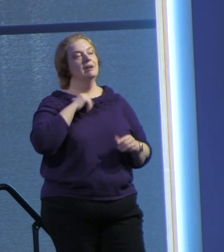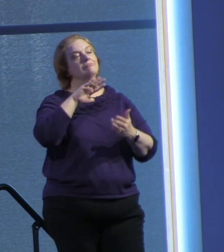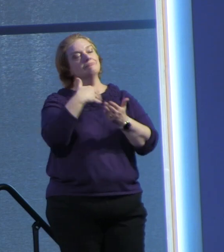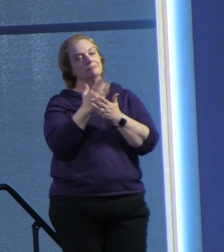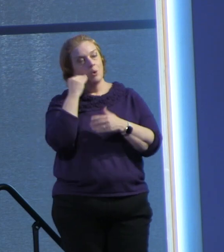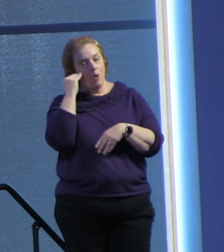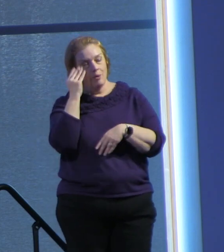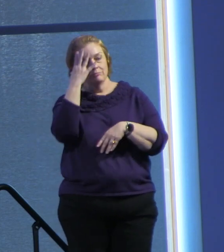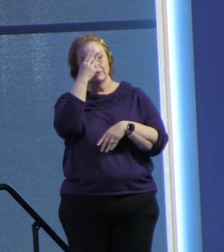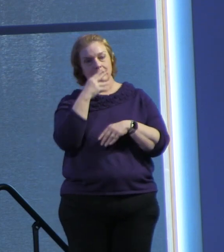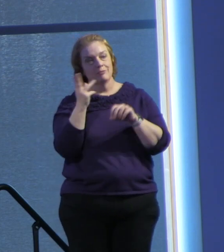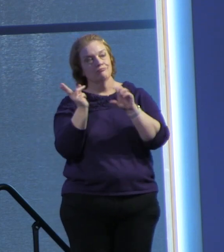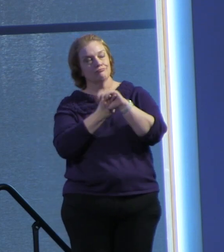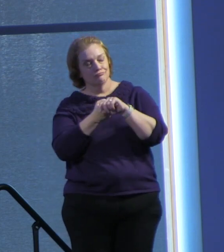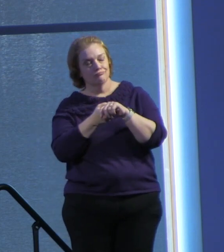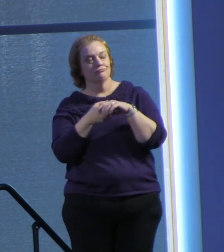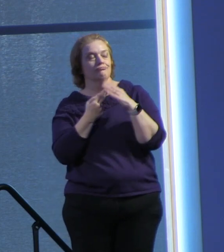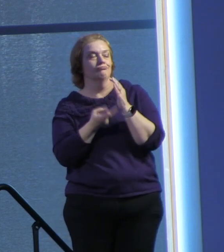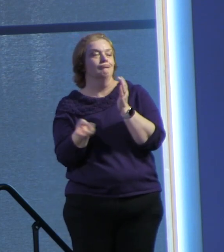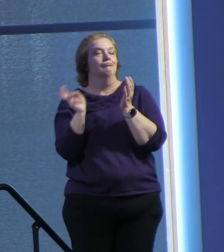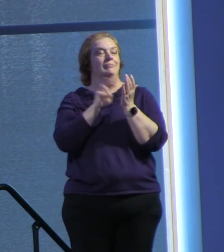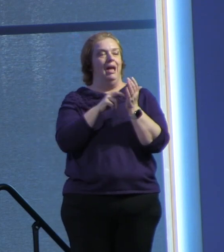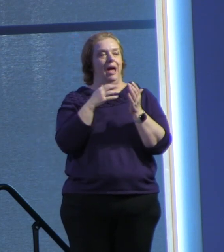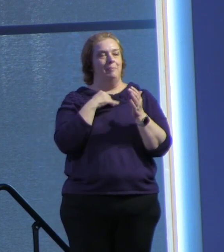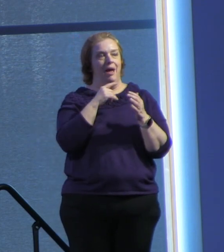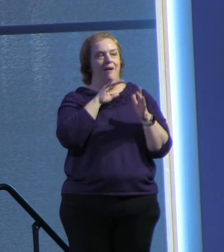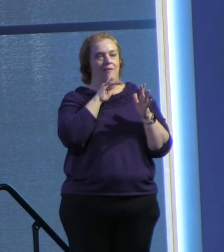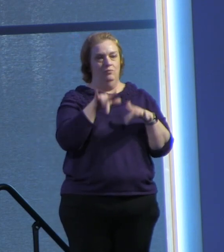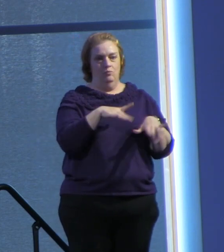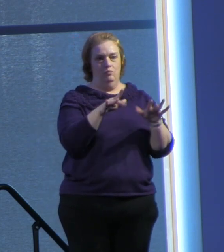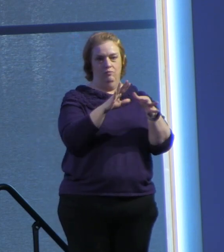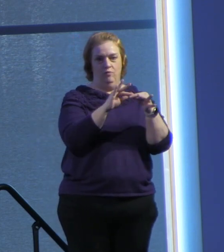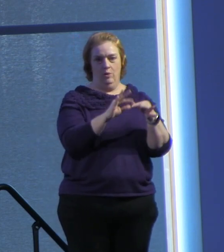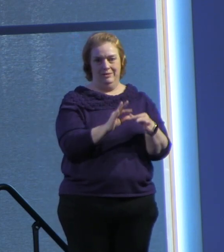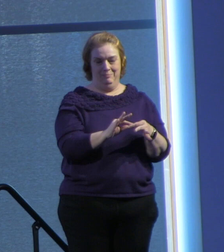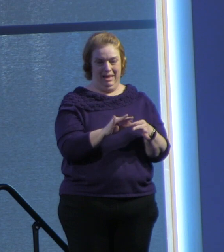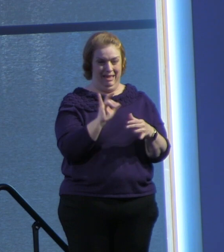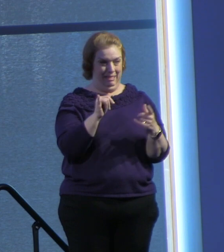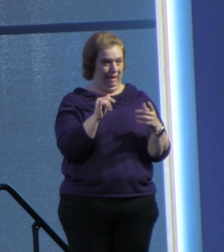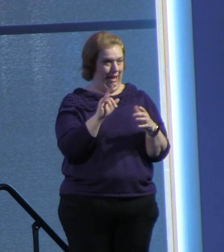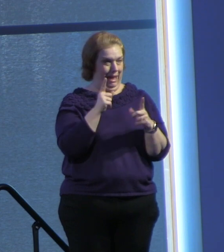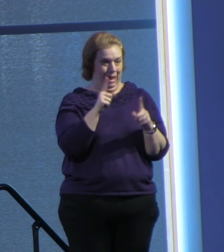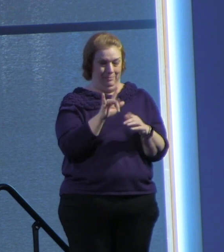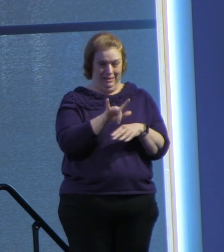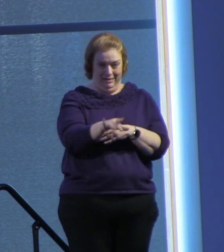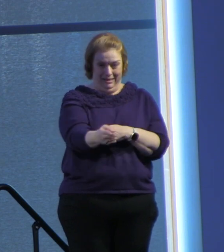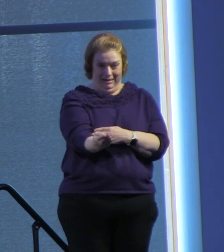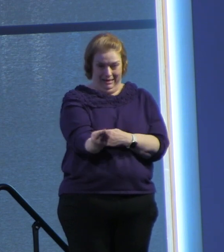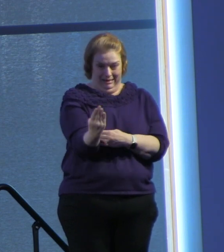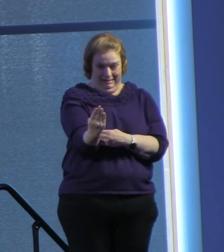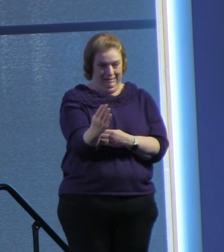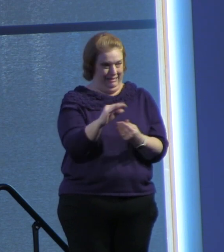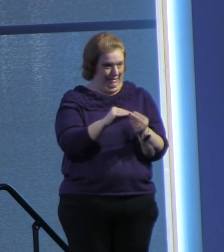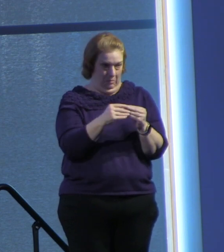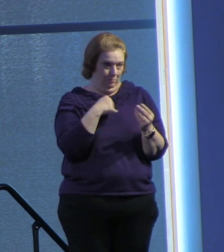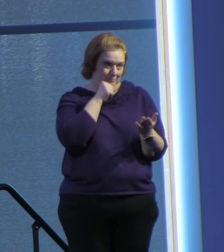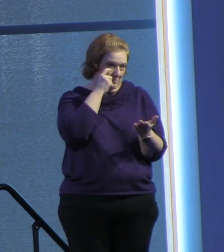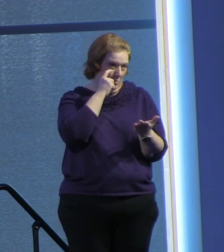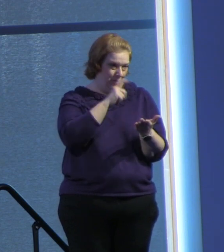wake up to a voicemail that came very in the wee hours from an unknown number, and